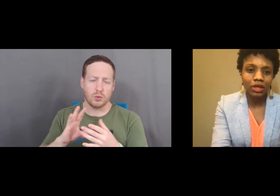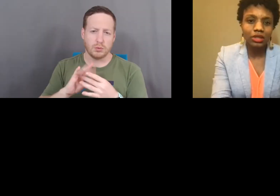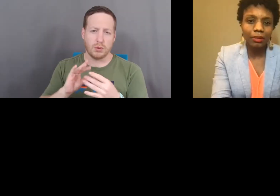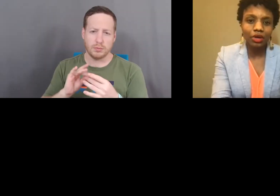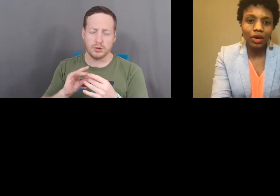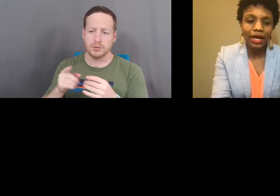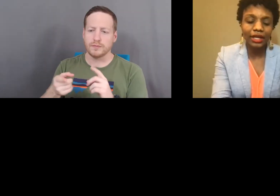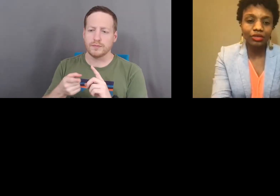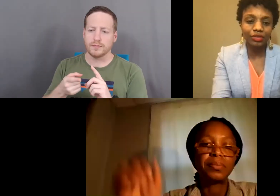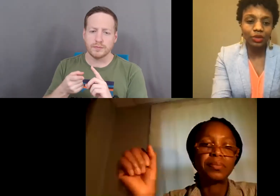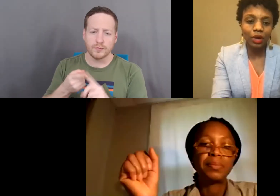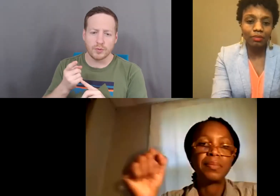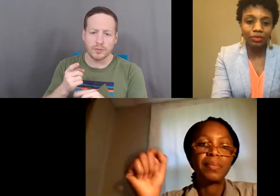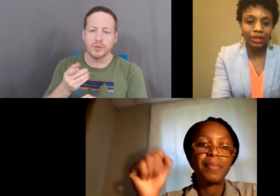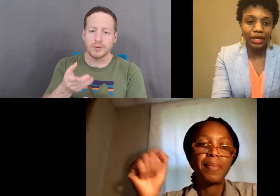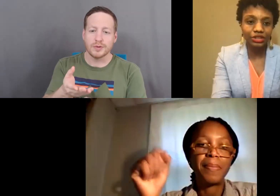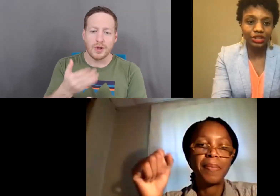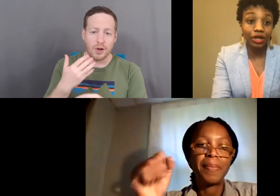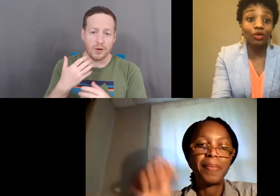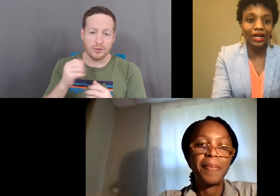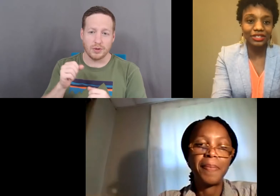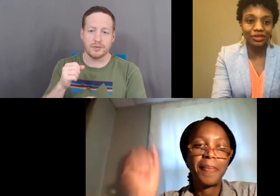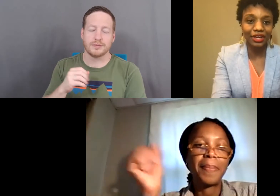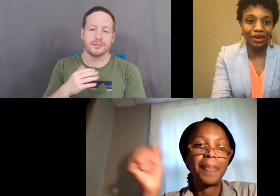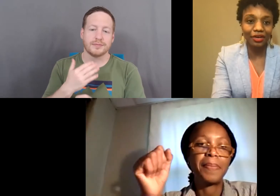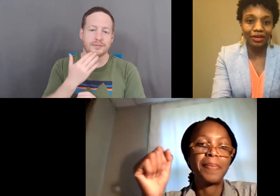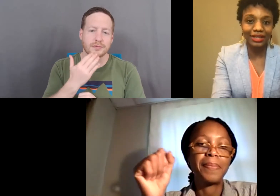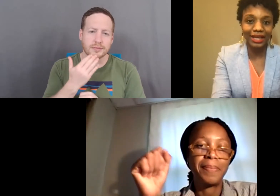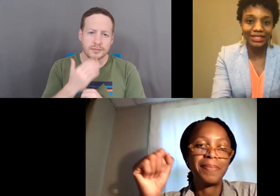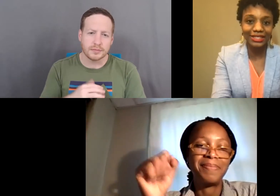So I'm going to go ahead and read what Bumi has shared. Oh, I see you're here. Yes.